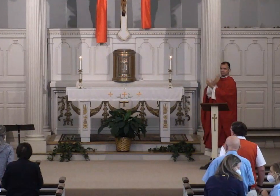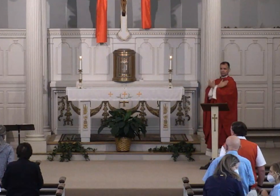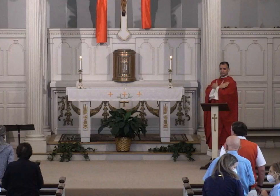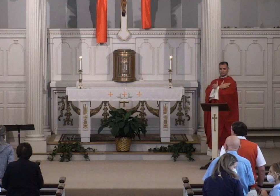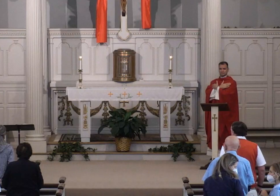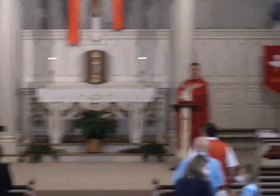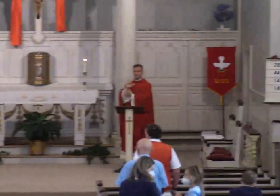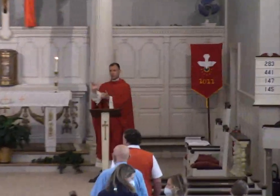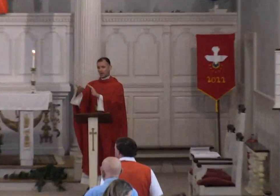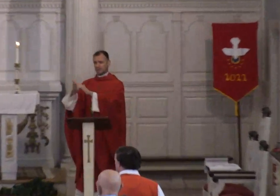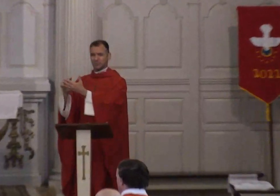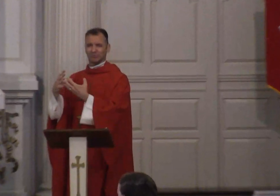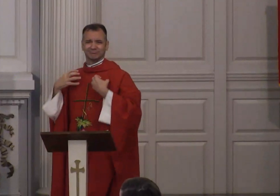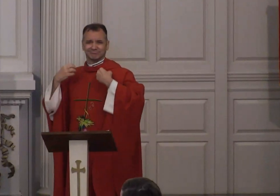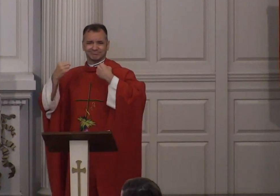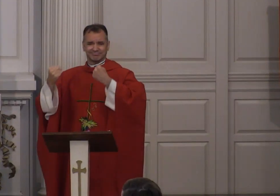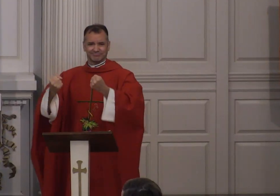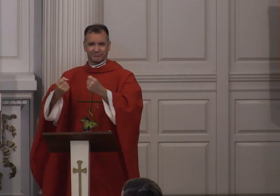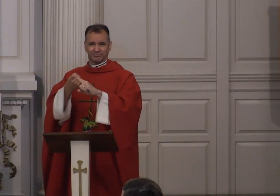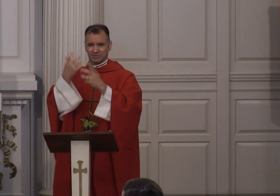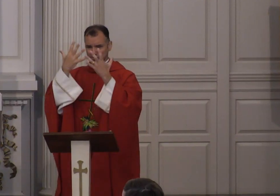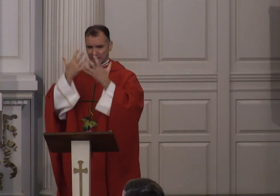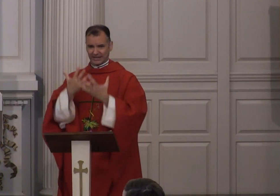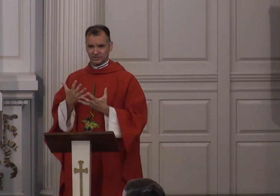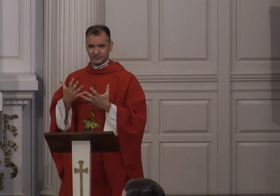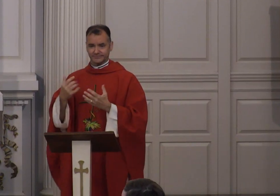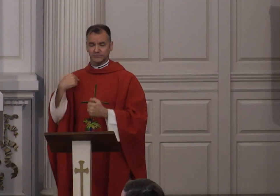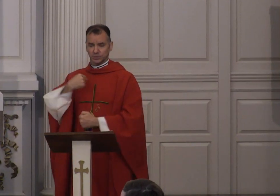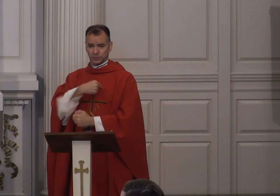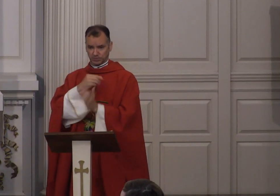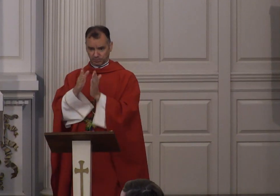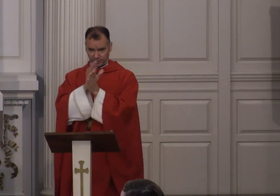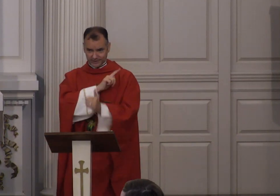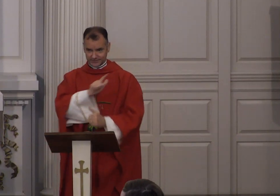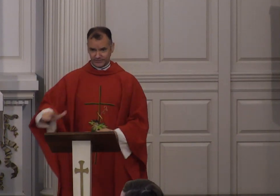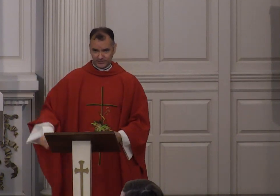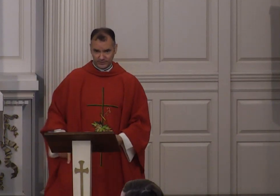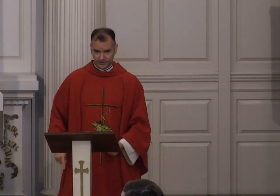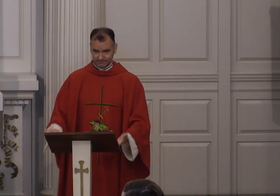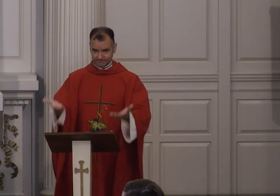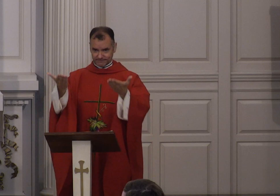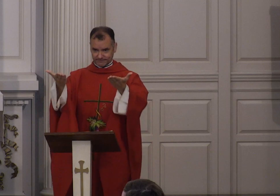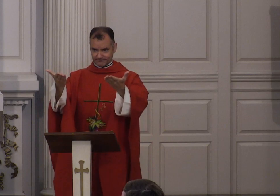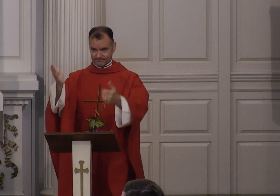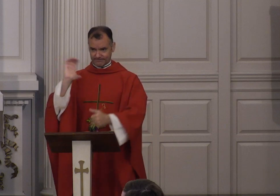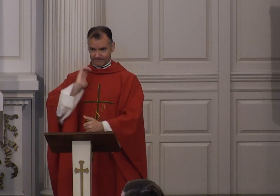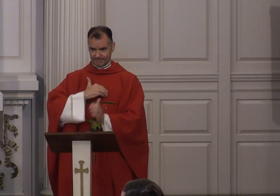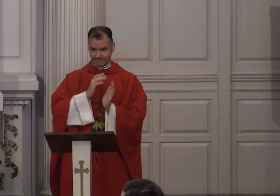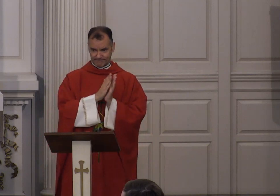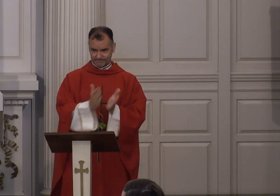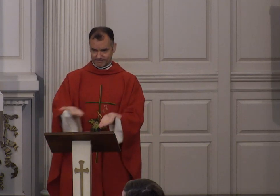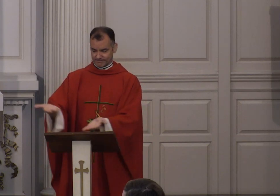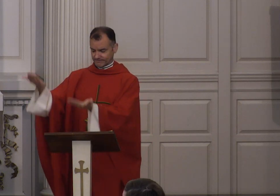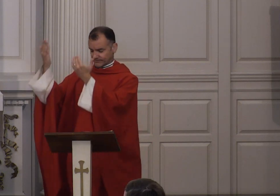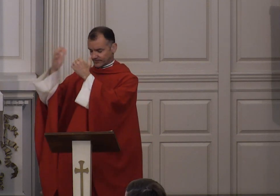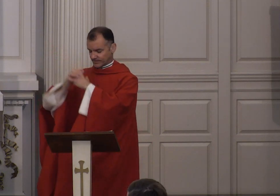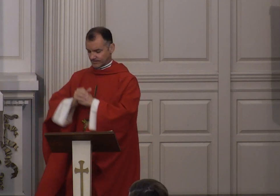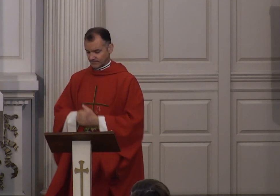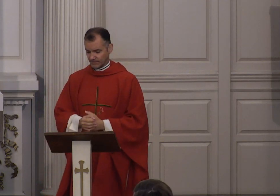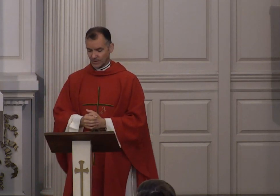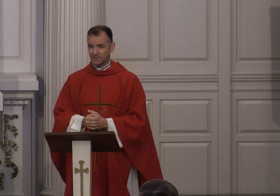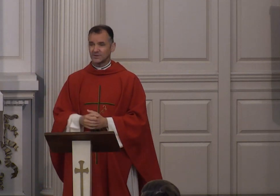teachers, we pray for their souls to rest in peace and their community to be healed. We pray to the Lord.